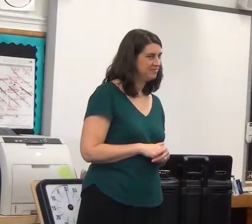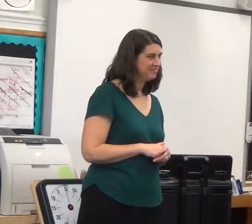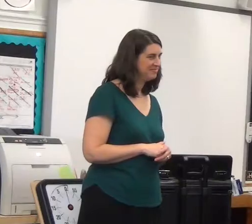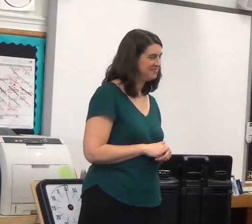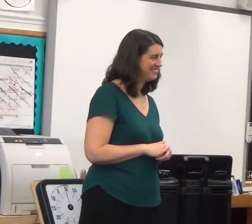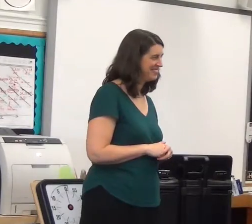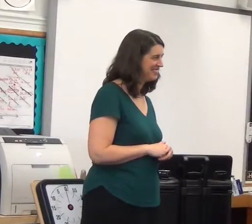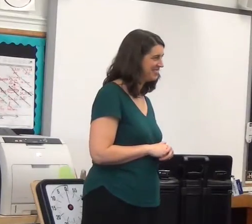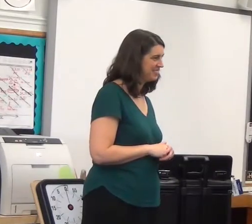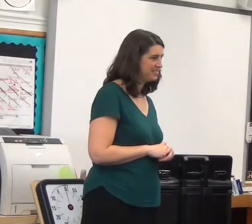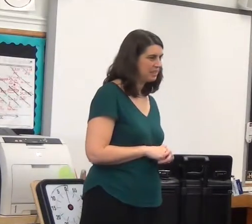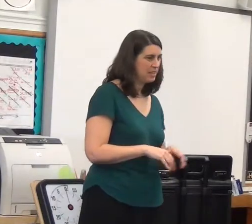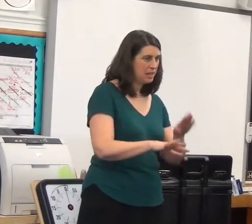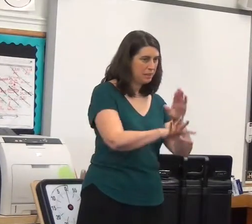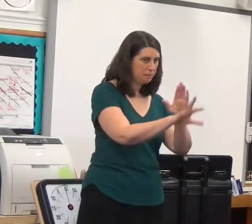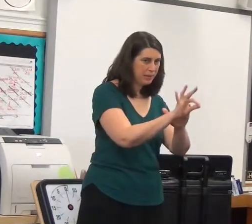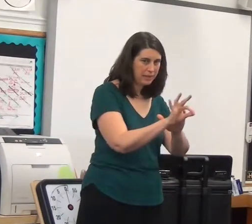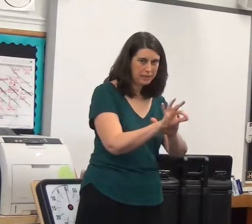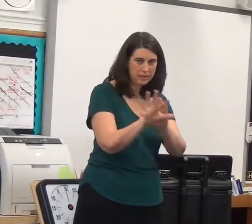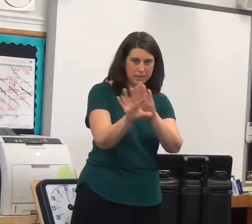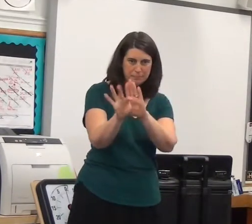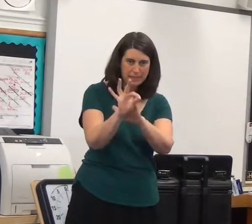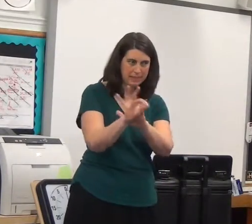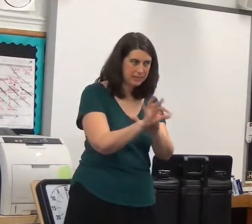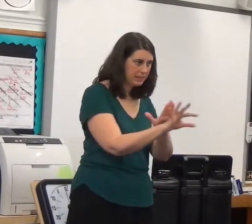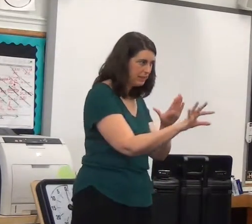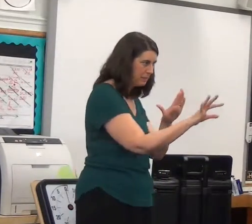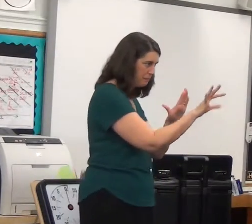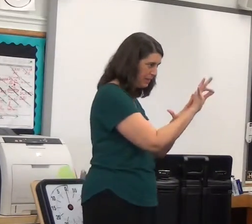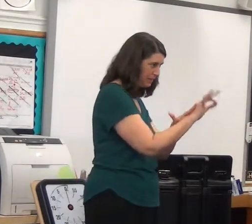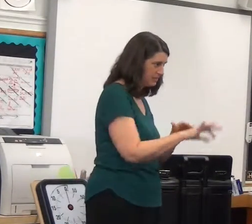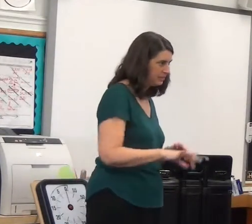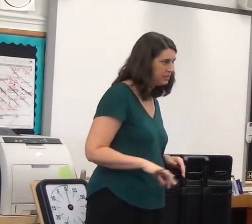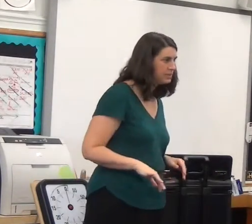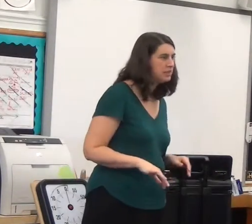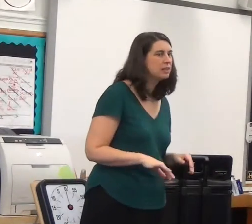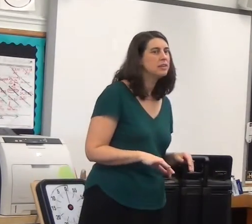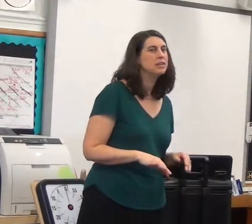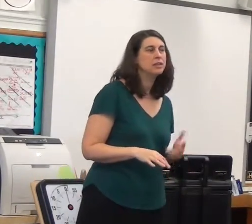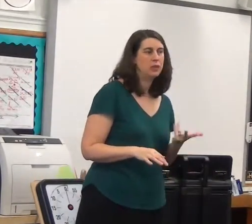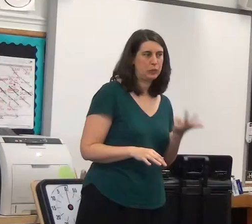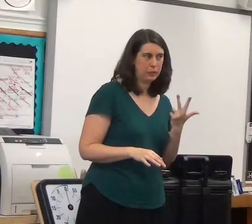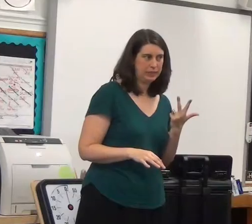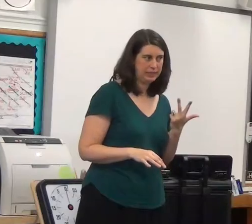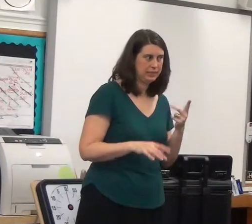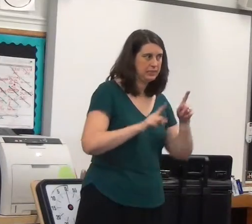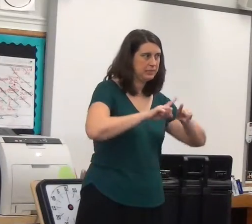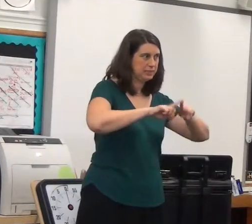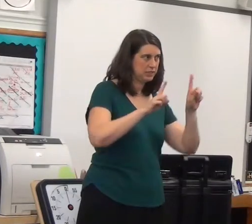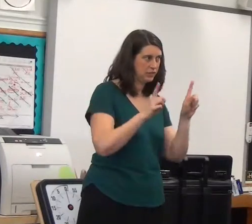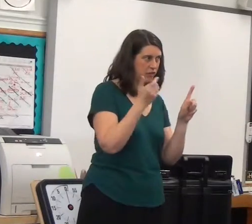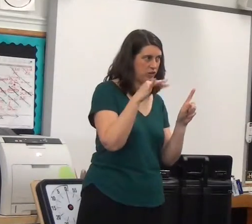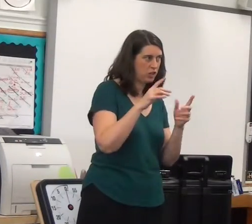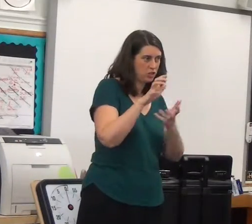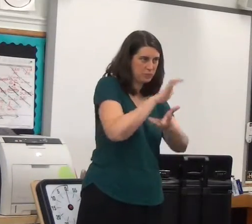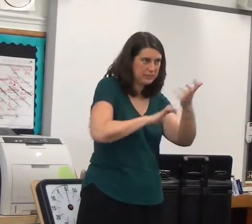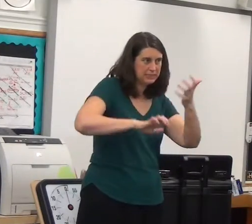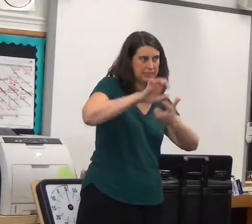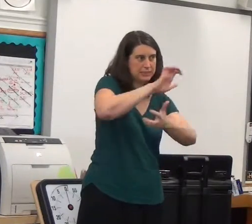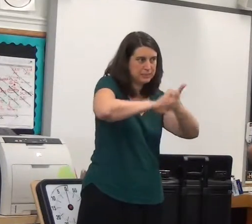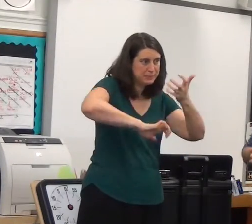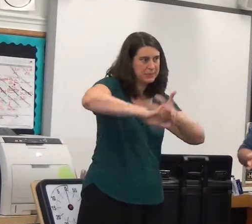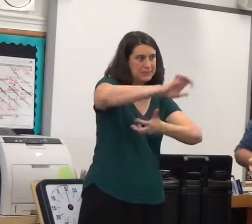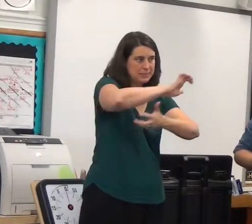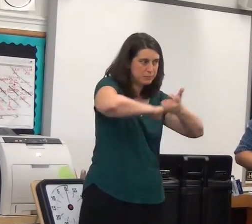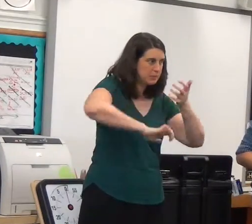had three cards picked. Three different cards. The cards are being shuffled now. There's no way that